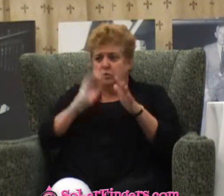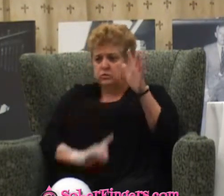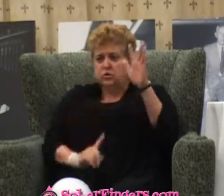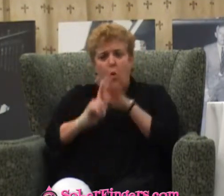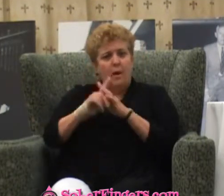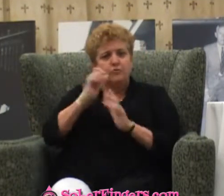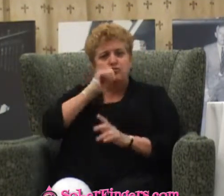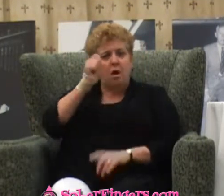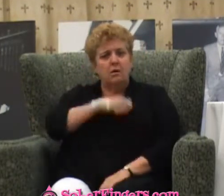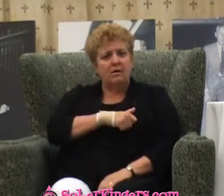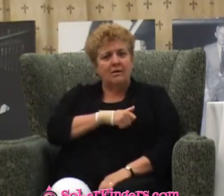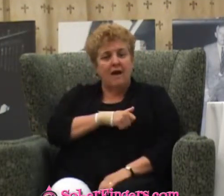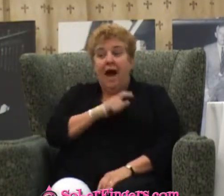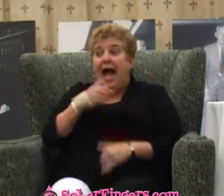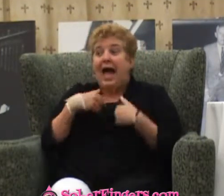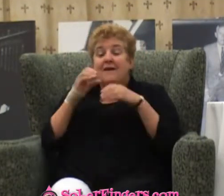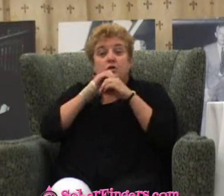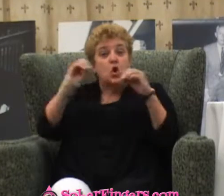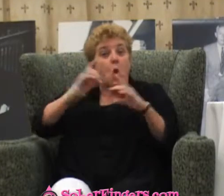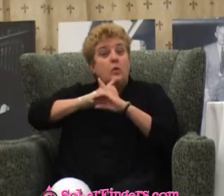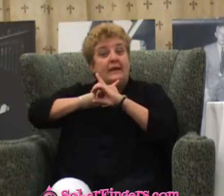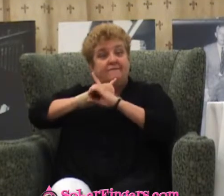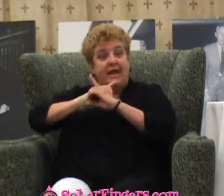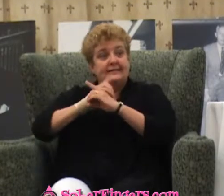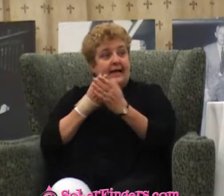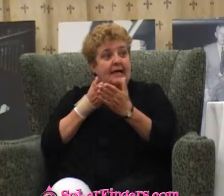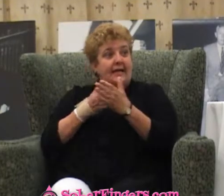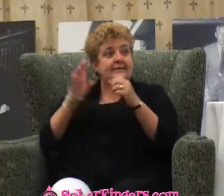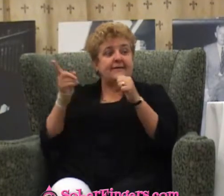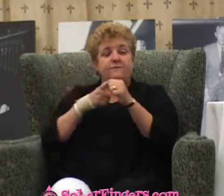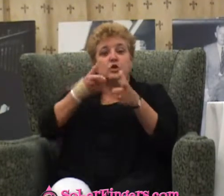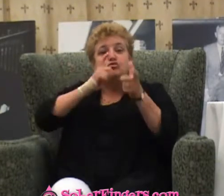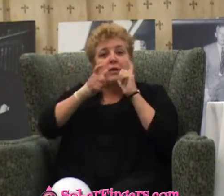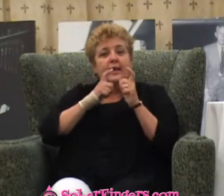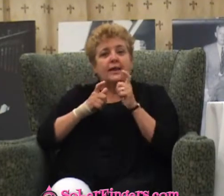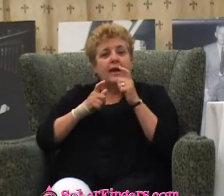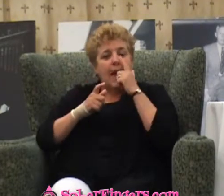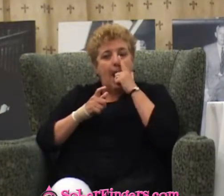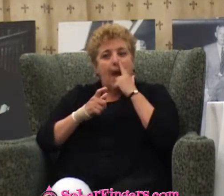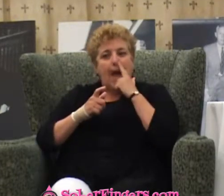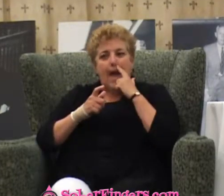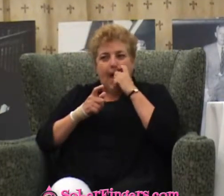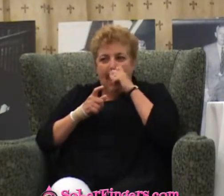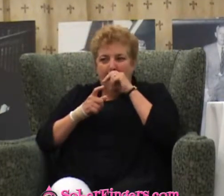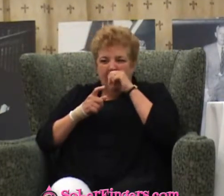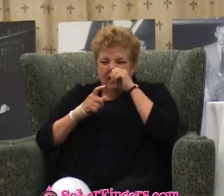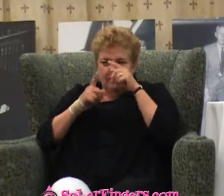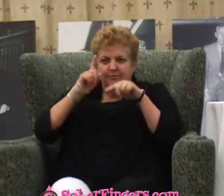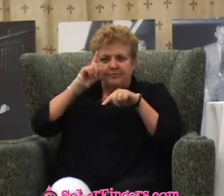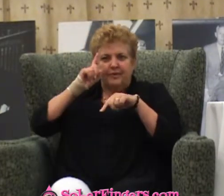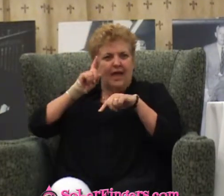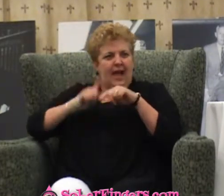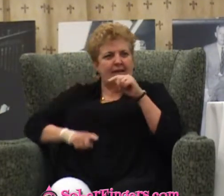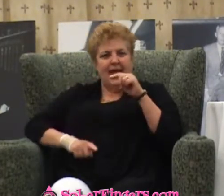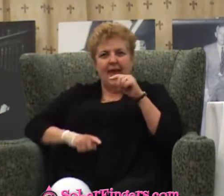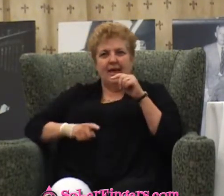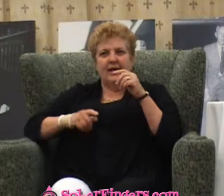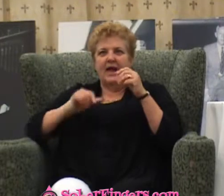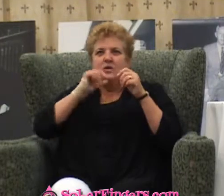the first drink. I can't bring, like the big book says, into my consciousness with sufficient force the pain and suffering of a